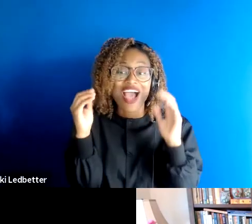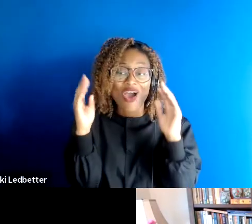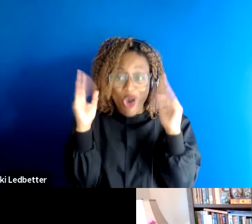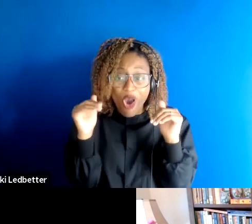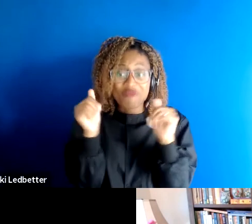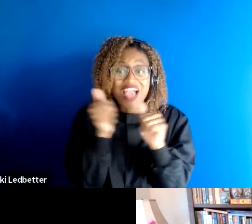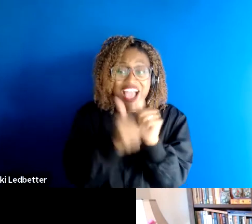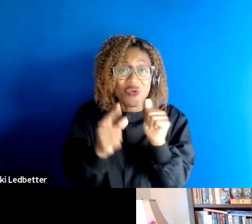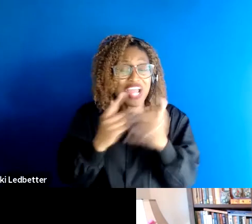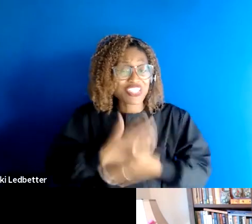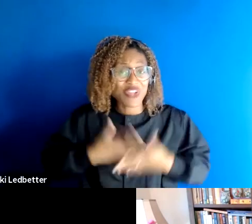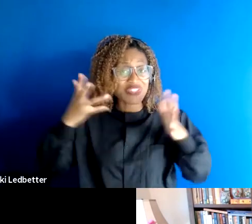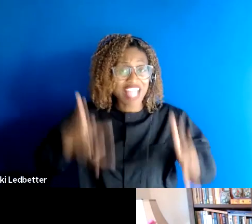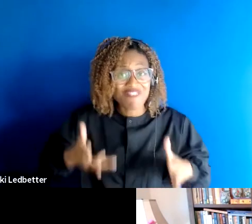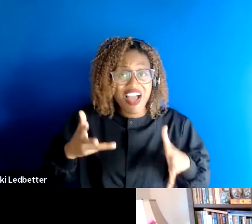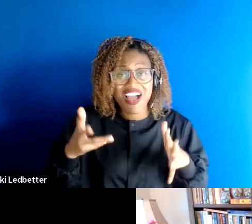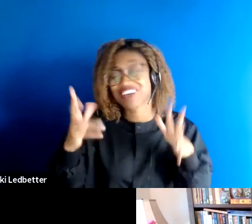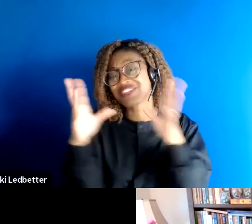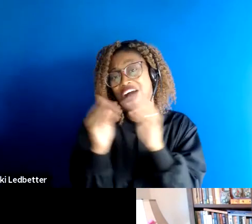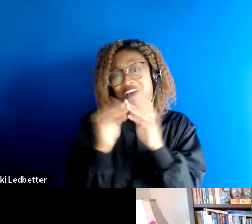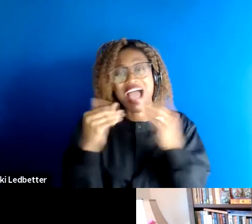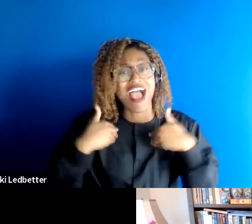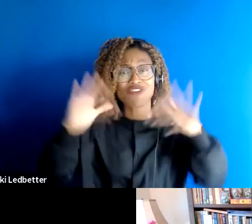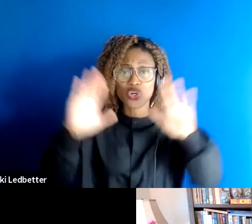the rest of the conference. Have a great day.